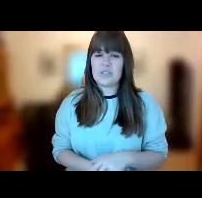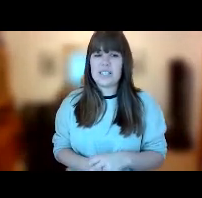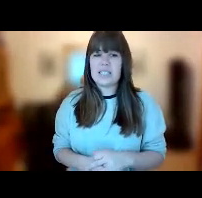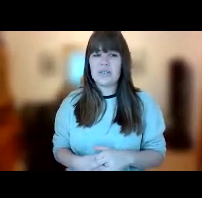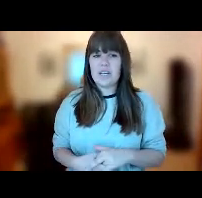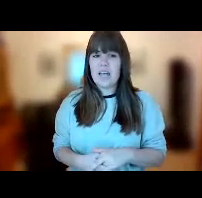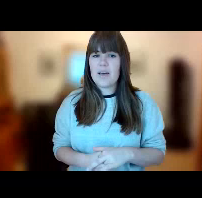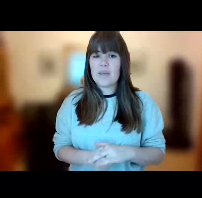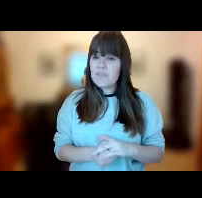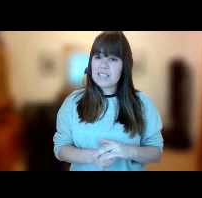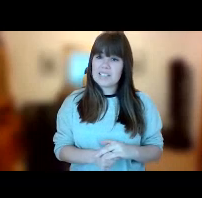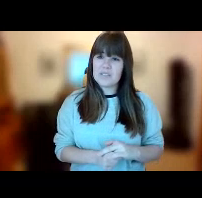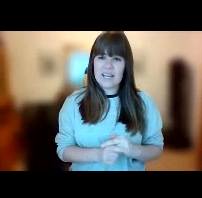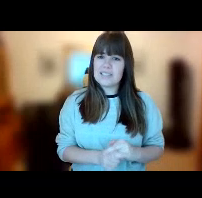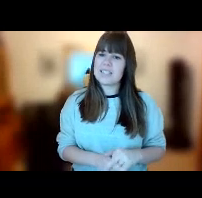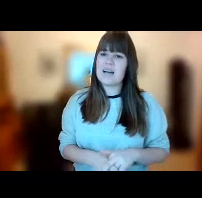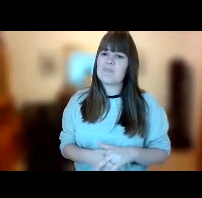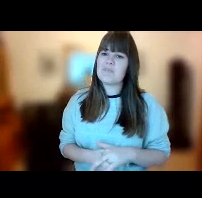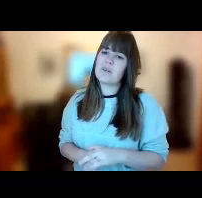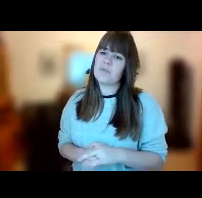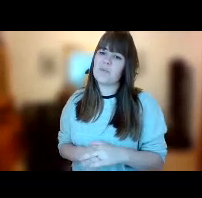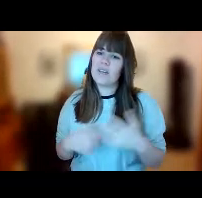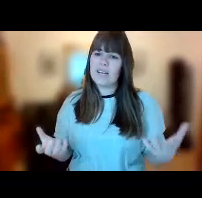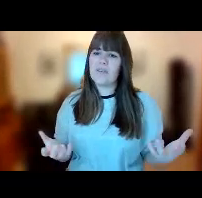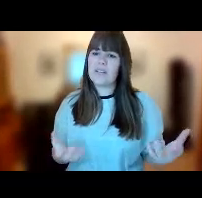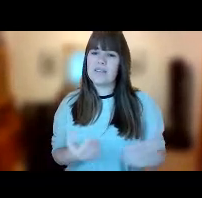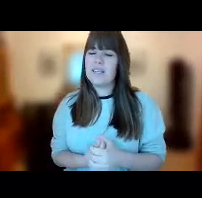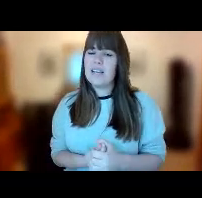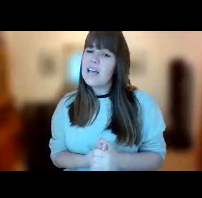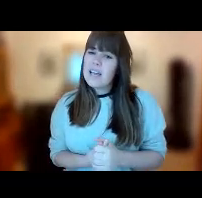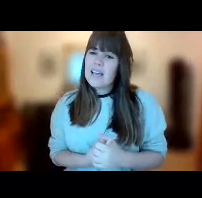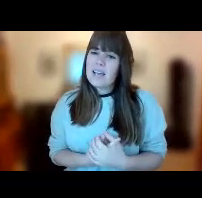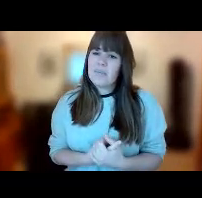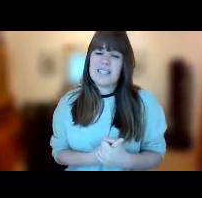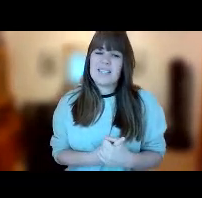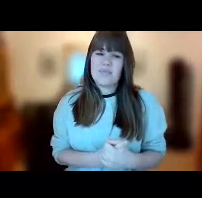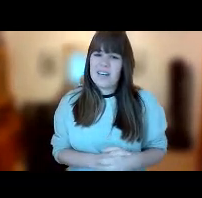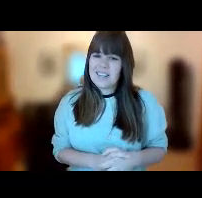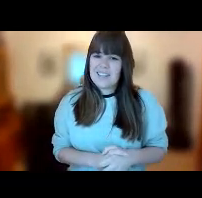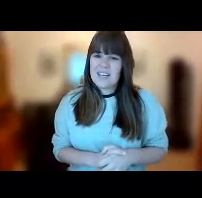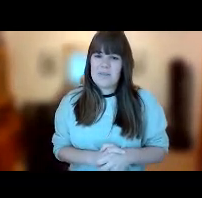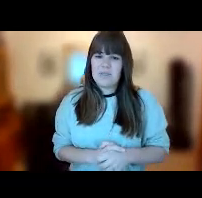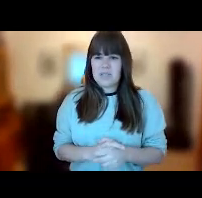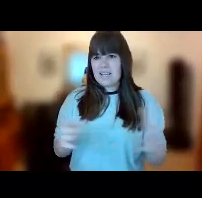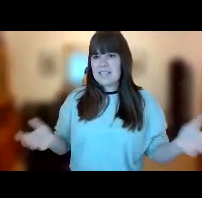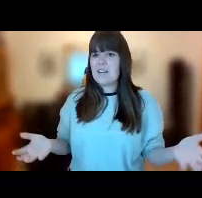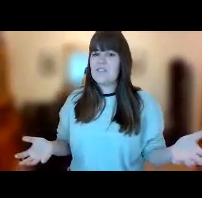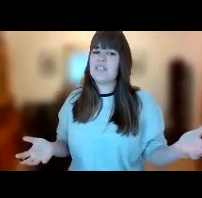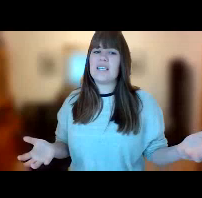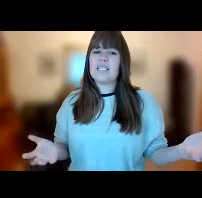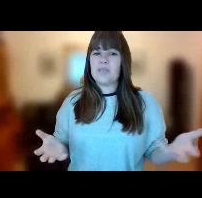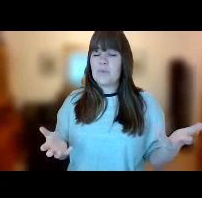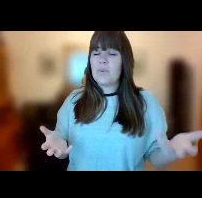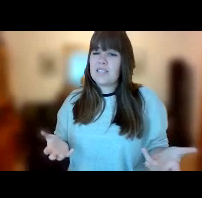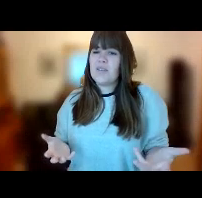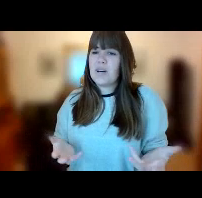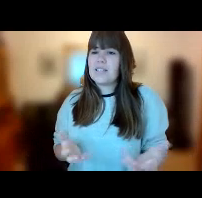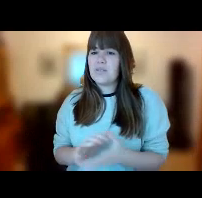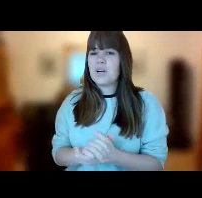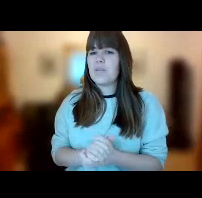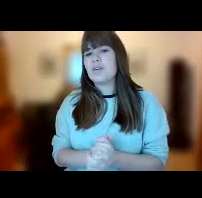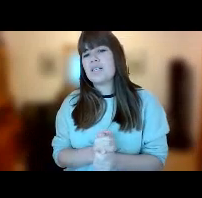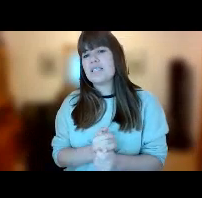do unfortunately still hear invalid or handicap sometimes when we're going out in places of work. Not saying yourselves use these, but they're words